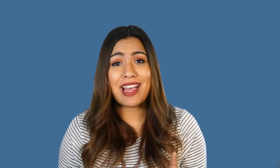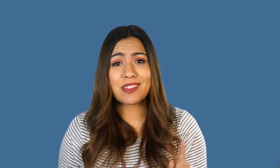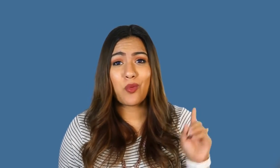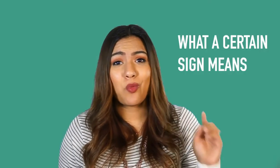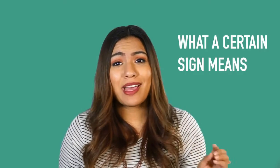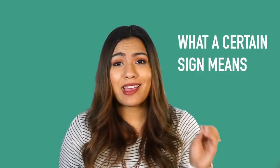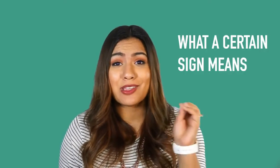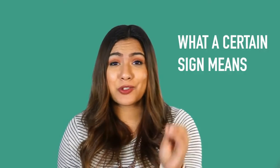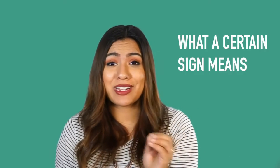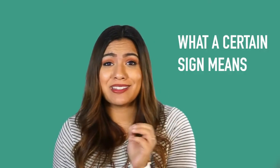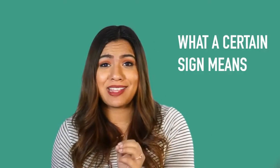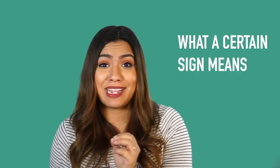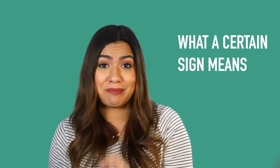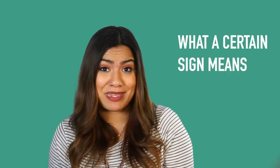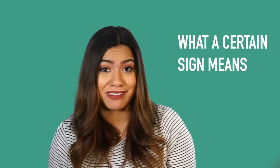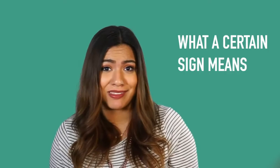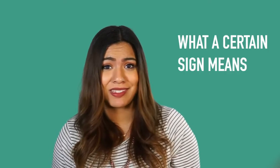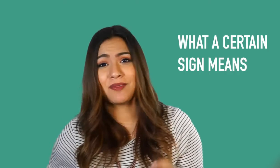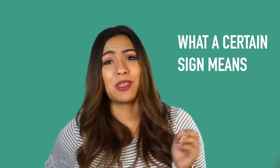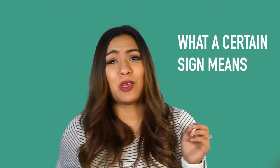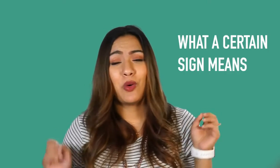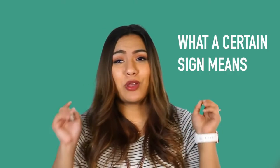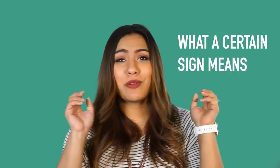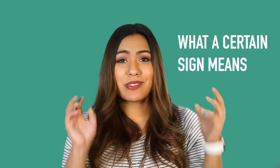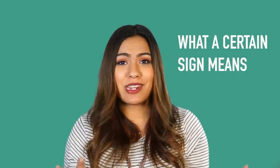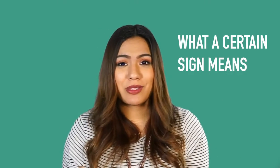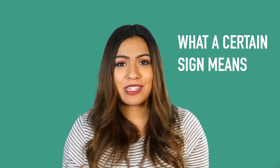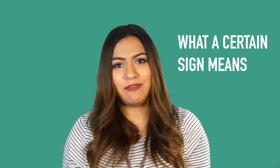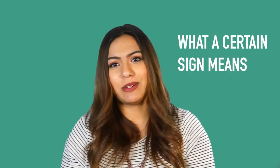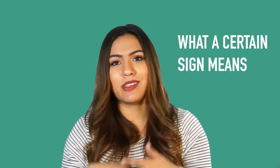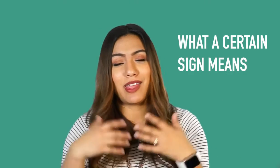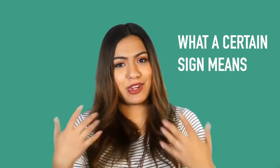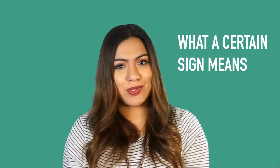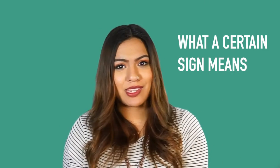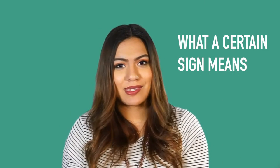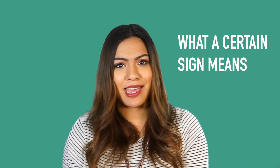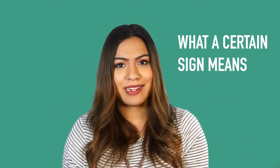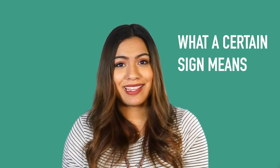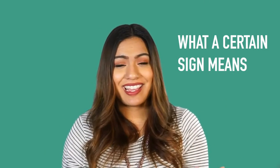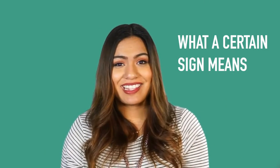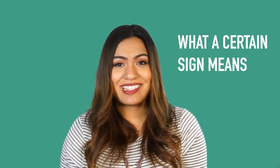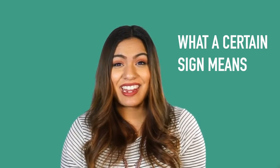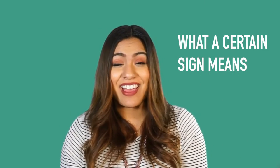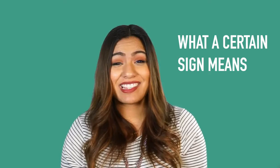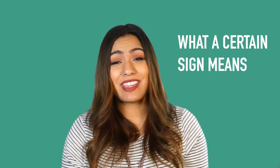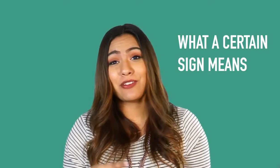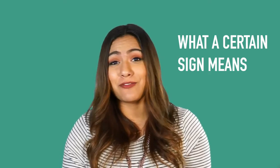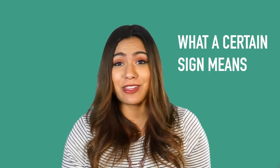ask what a certain sign means. When you are sitting with a deaf person and you see a sign, instead of asking for the